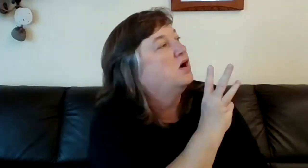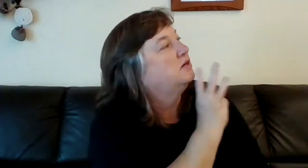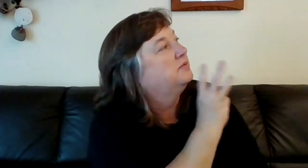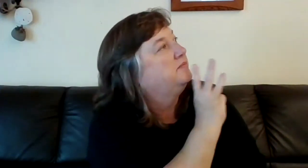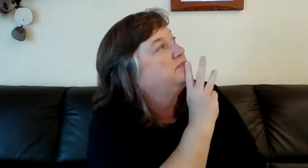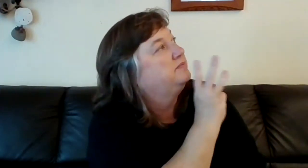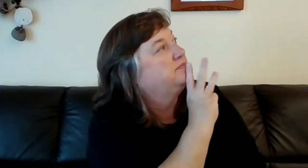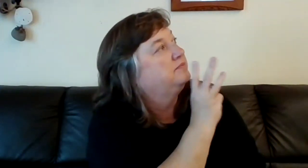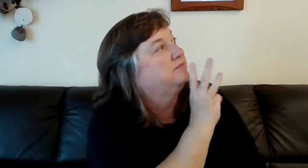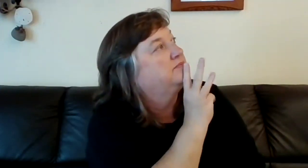water,